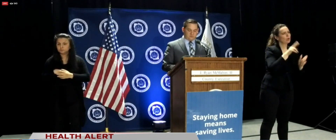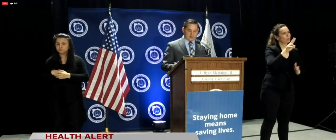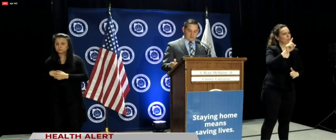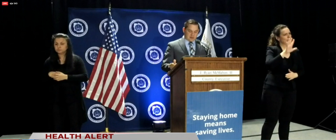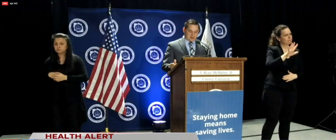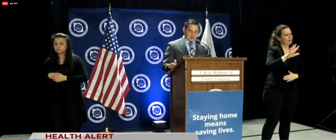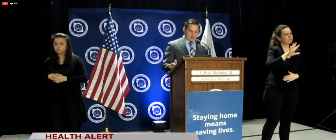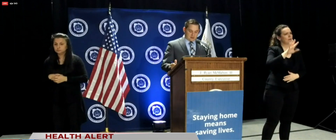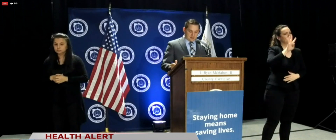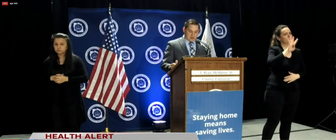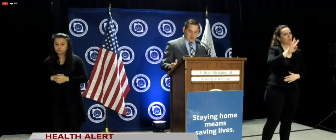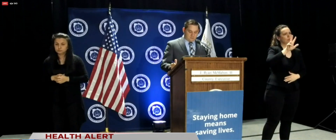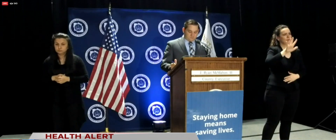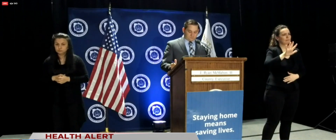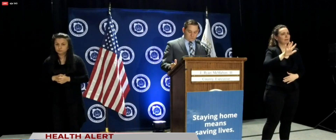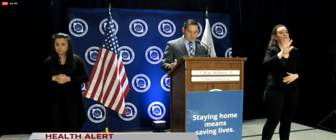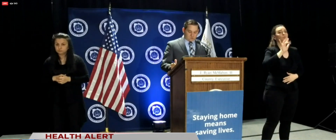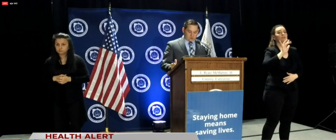315-435-2525 again.